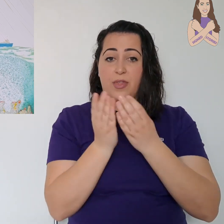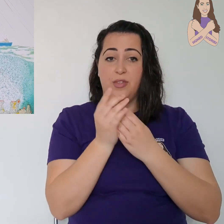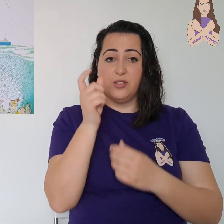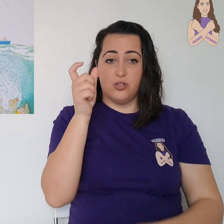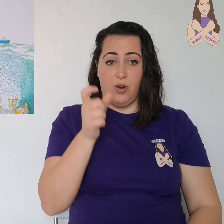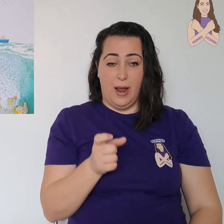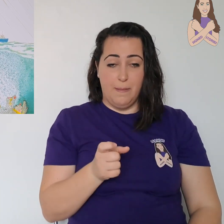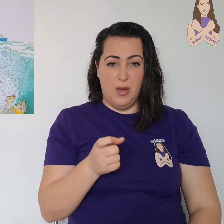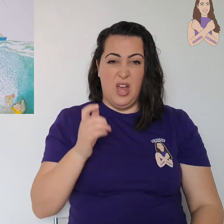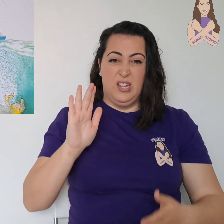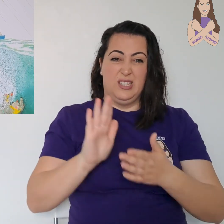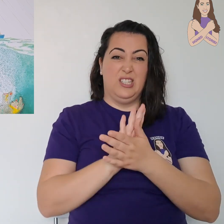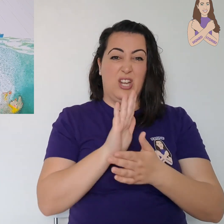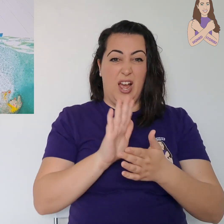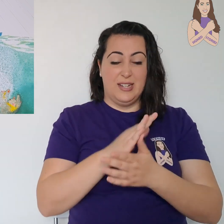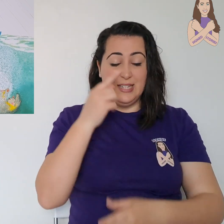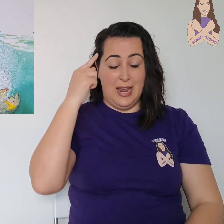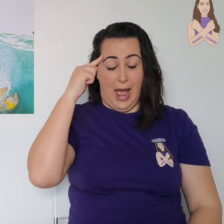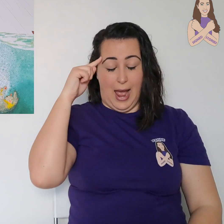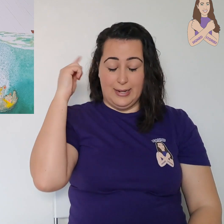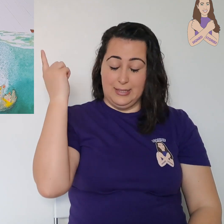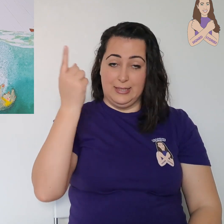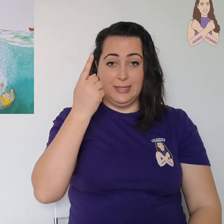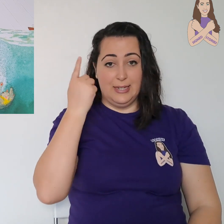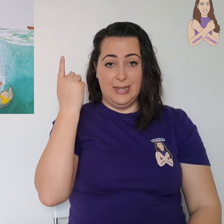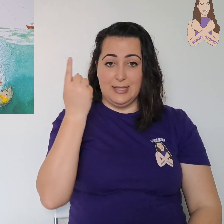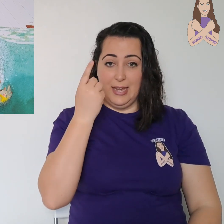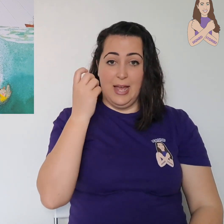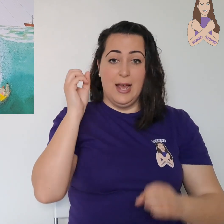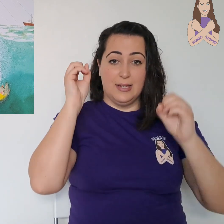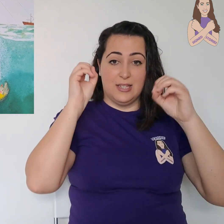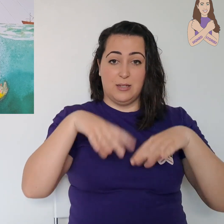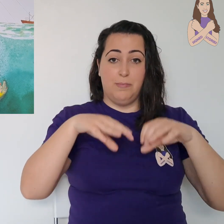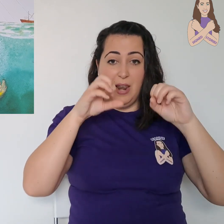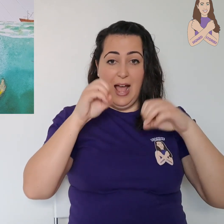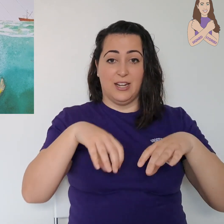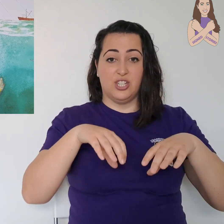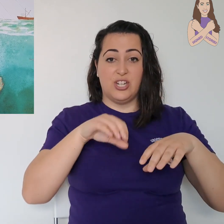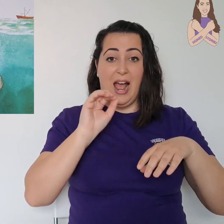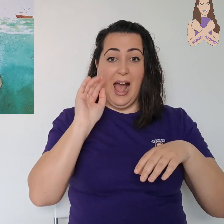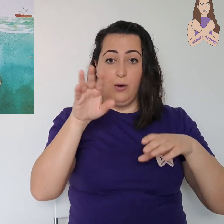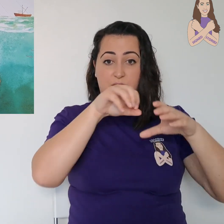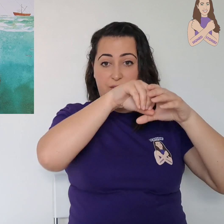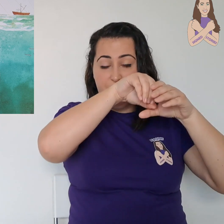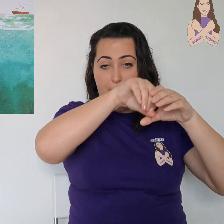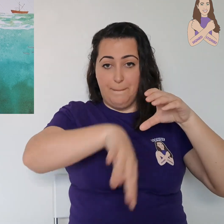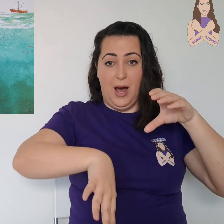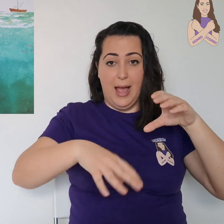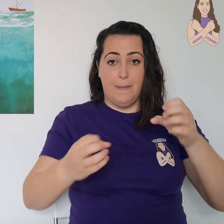the stripe, dirty and dizzy, splashed out of the pipe.